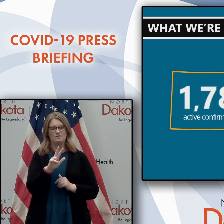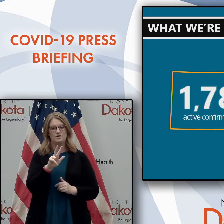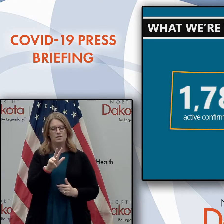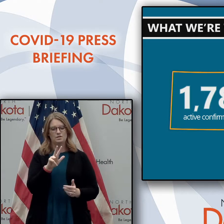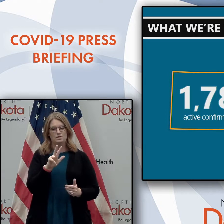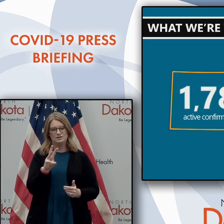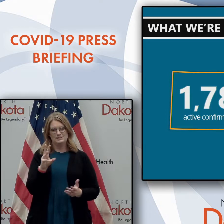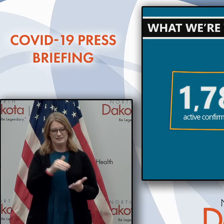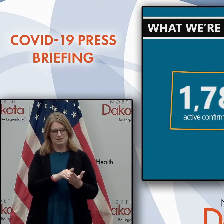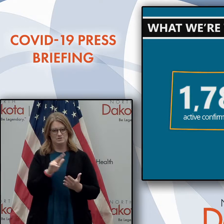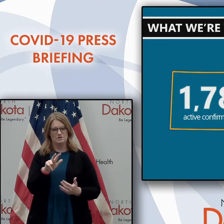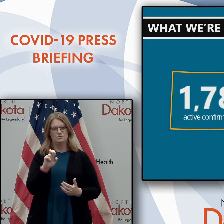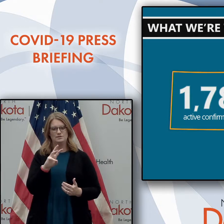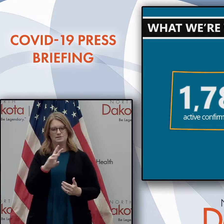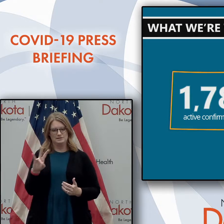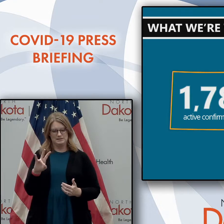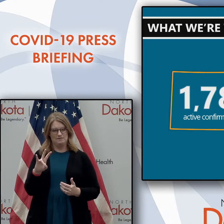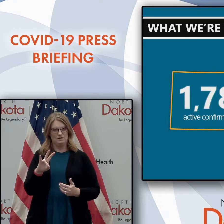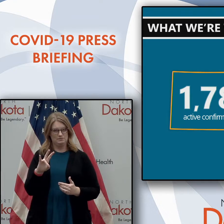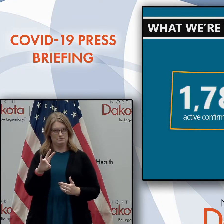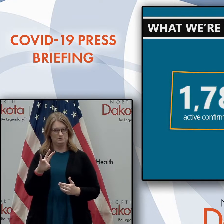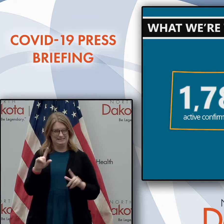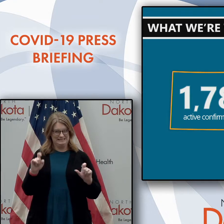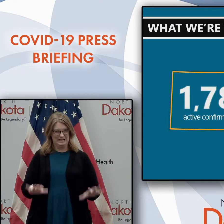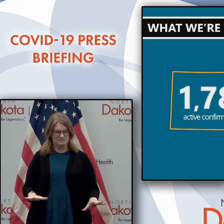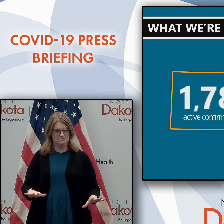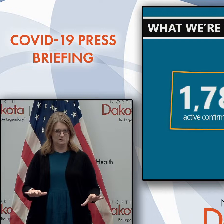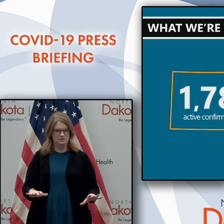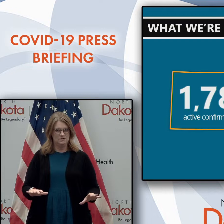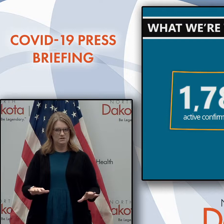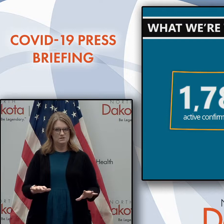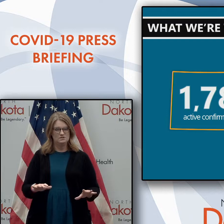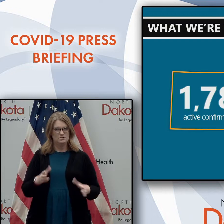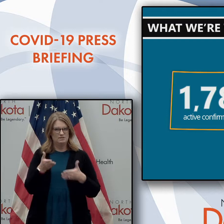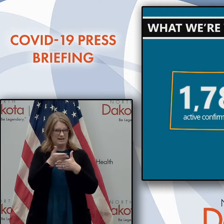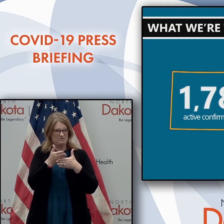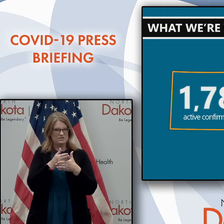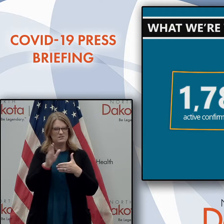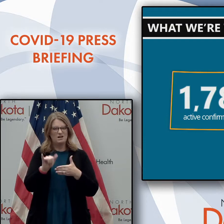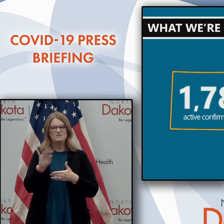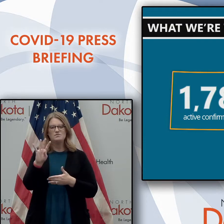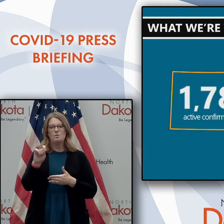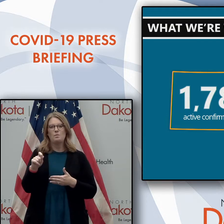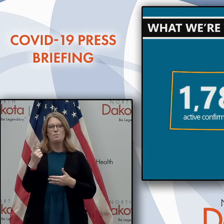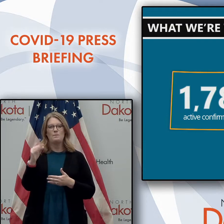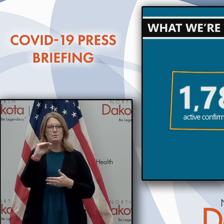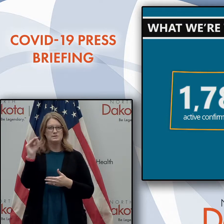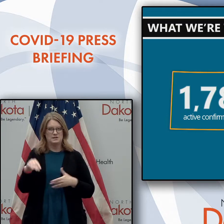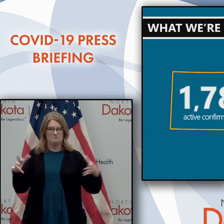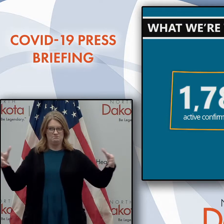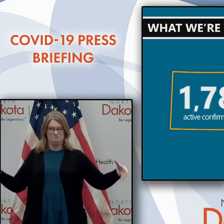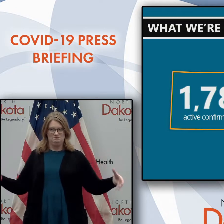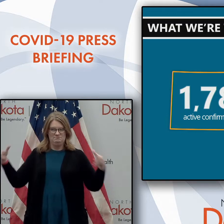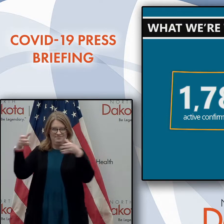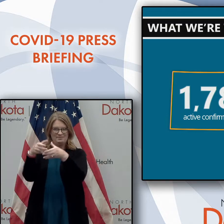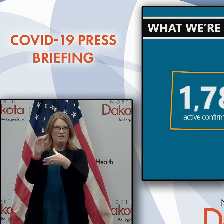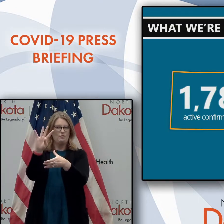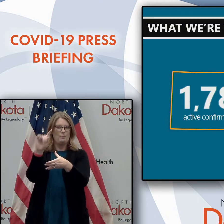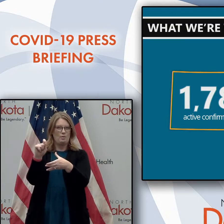36,367 tests, or the 4.1%. And again, across that, we did